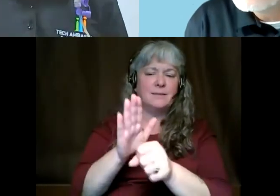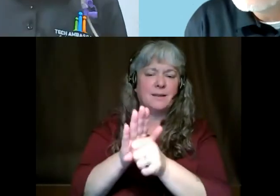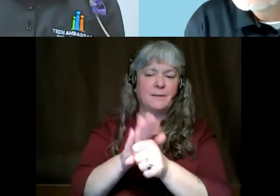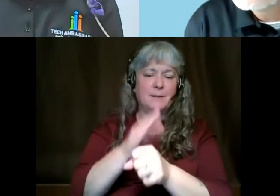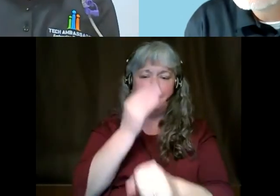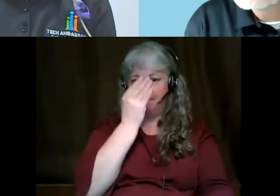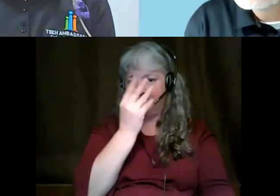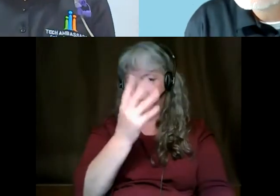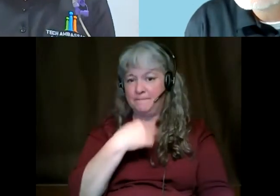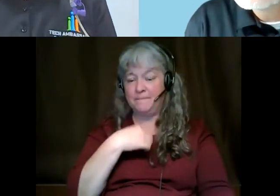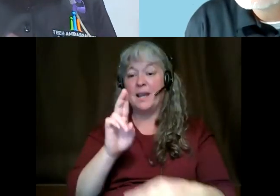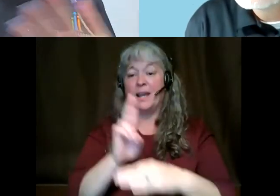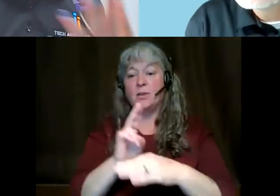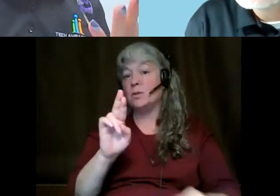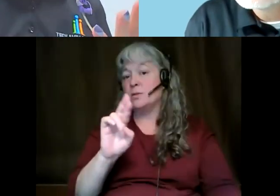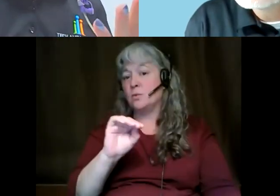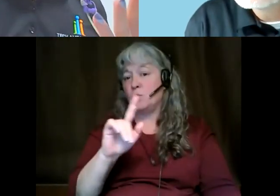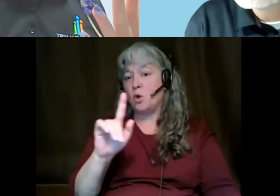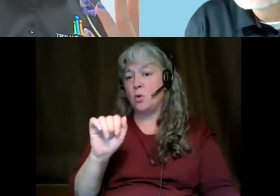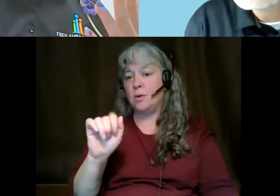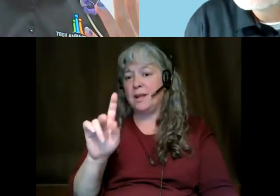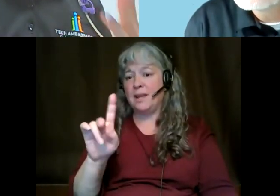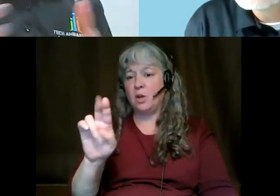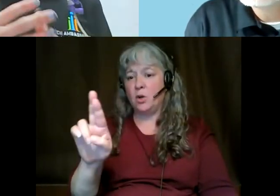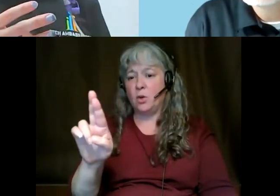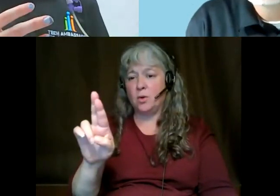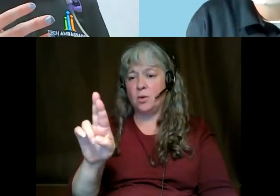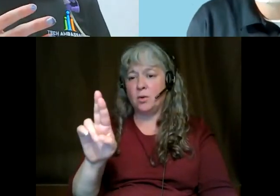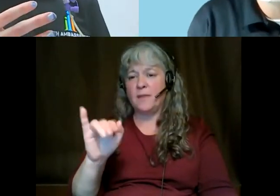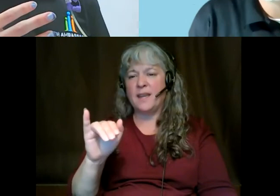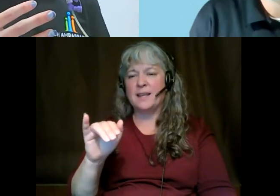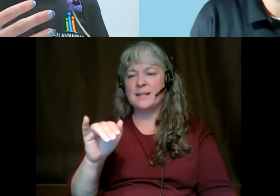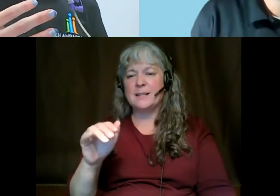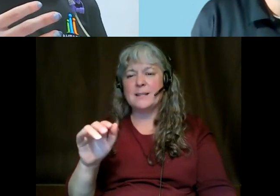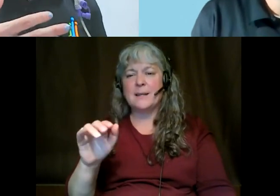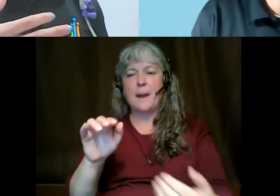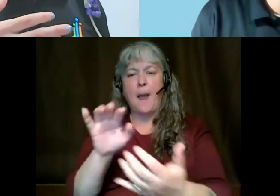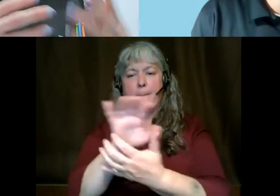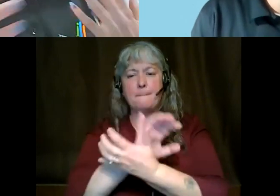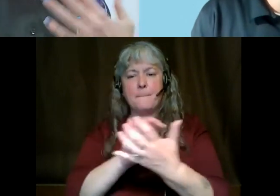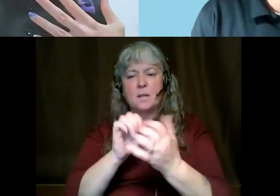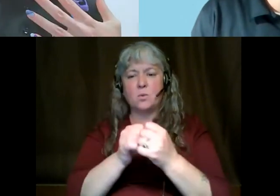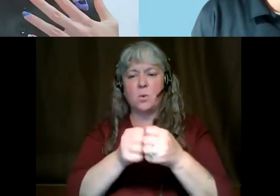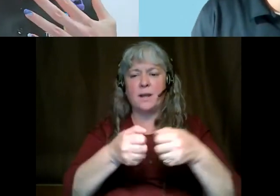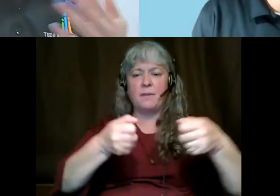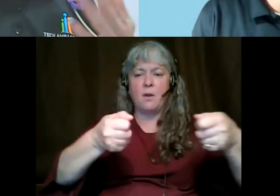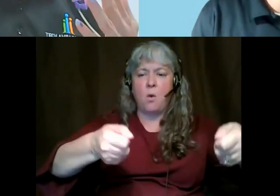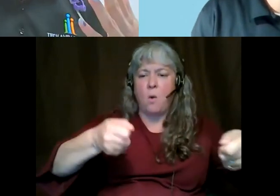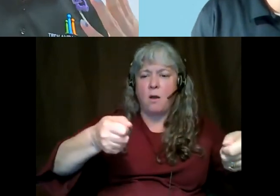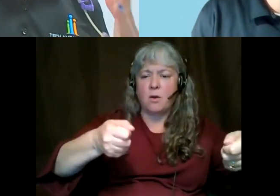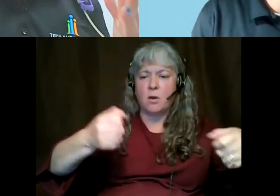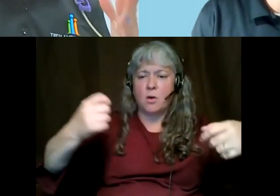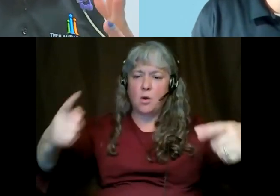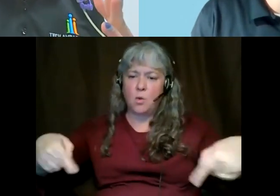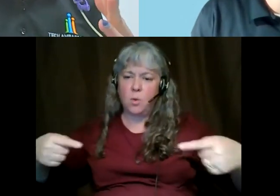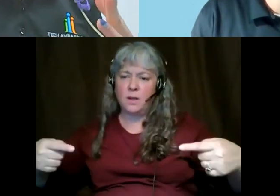I use a rollator, which is a cross between a walker, a wheelchair,